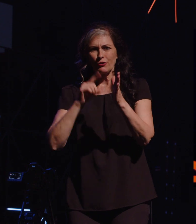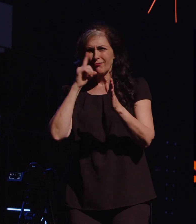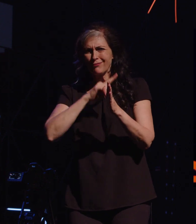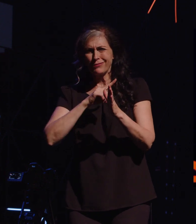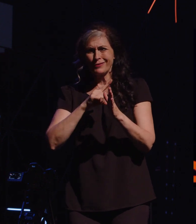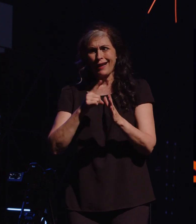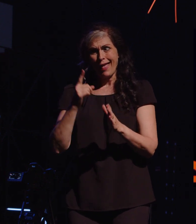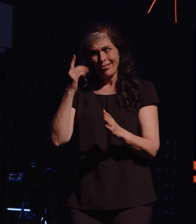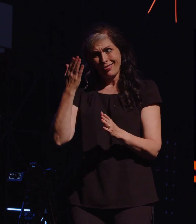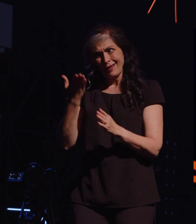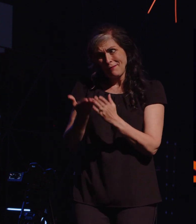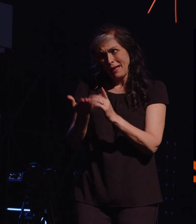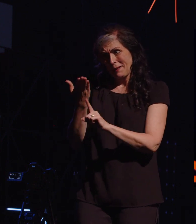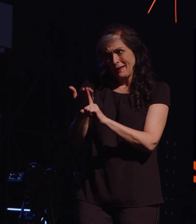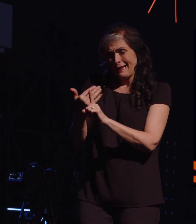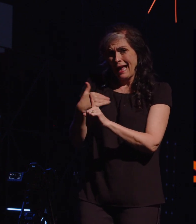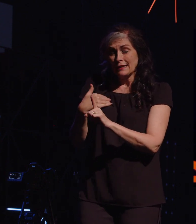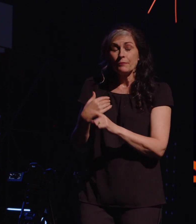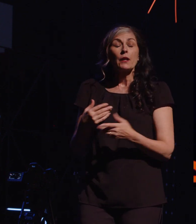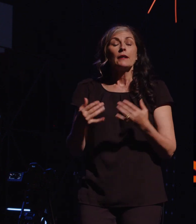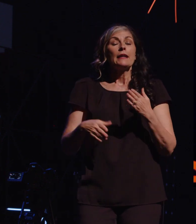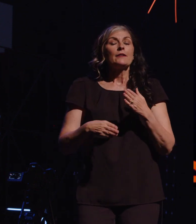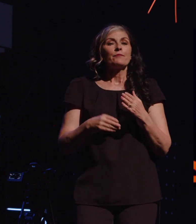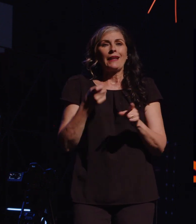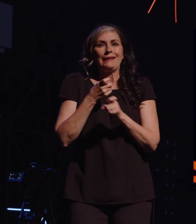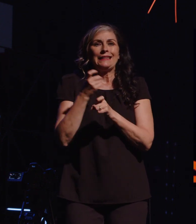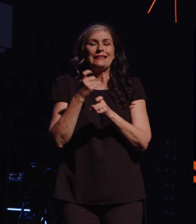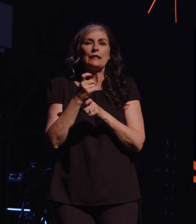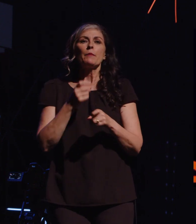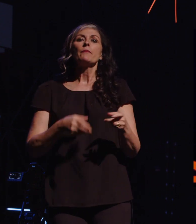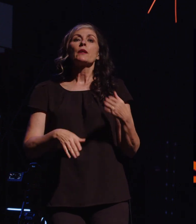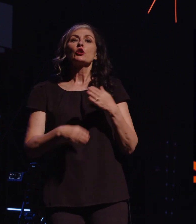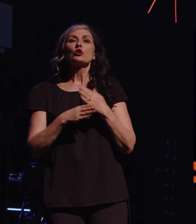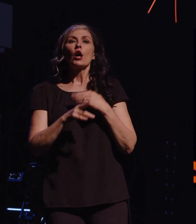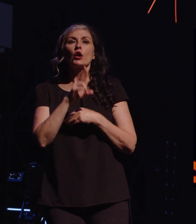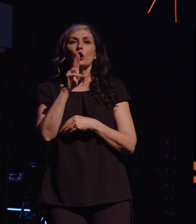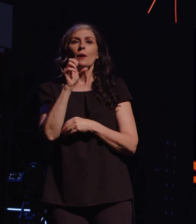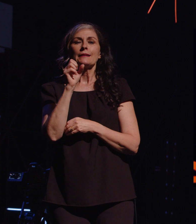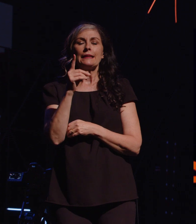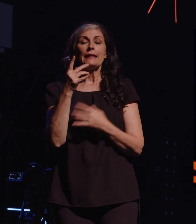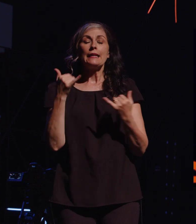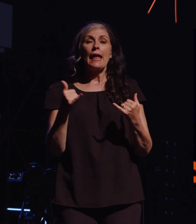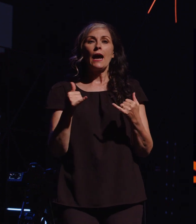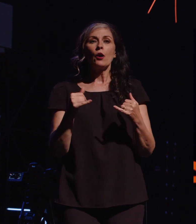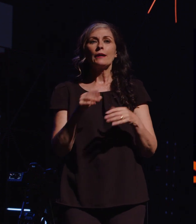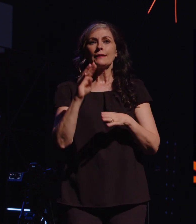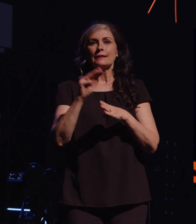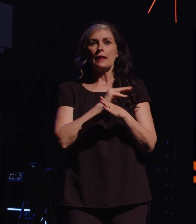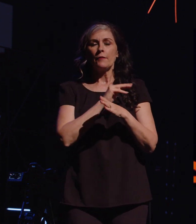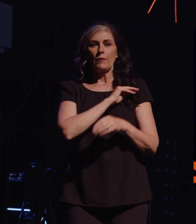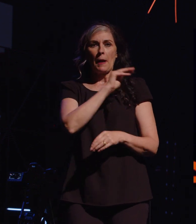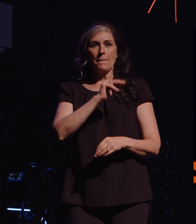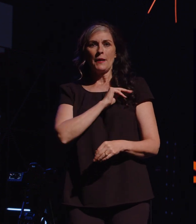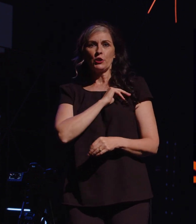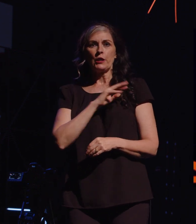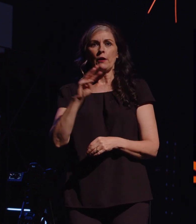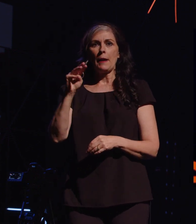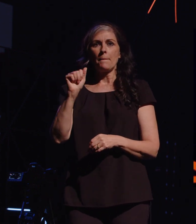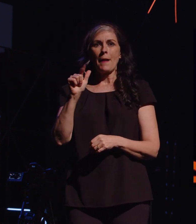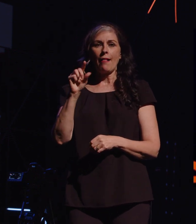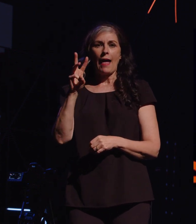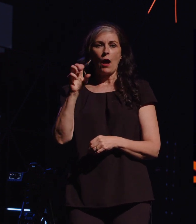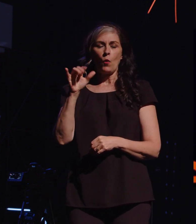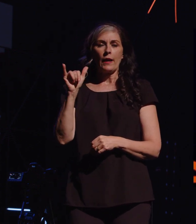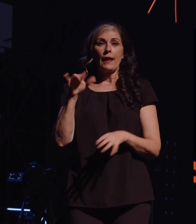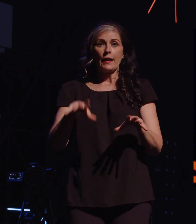young age. Like I say, played soccer at USD. Now he's a missionary in Africa, in Malawi. He's adopted three kids with his